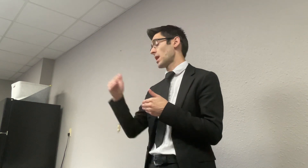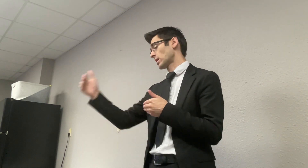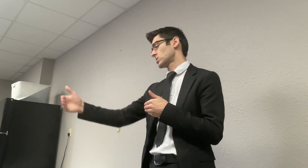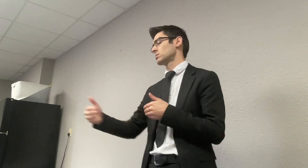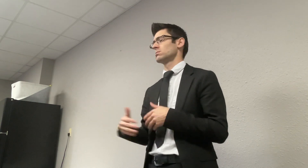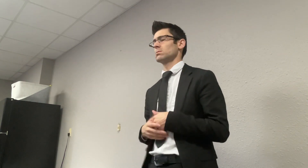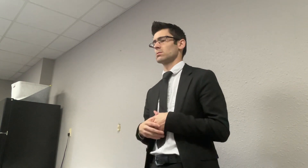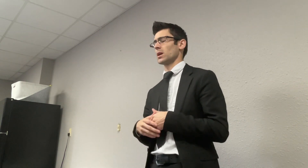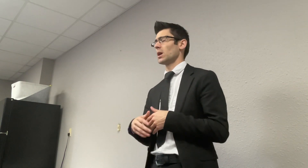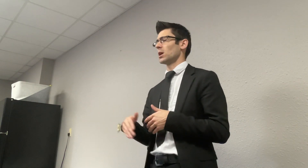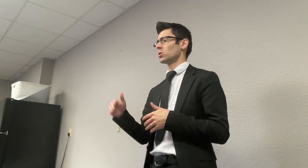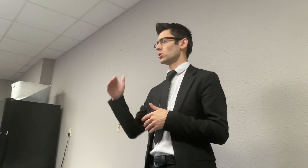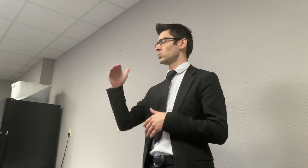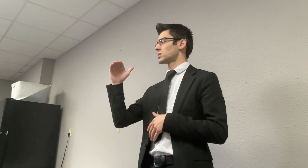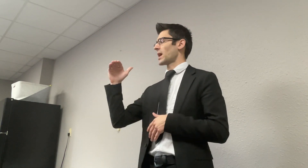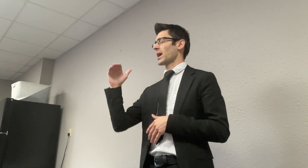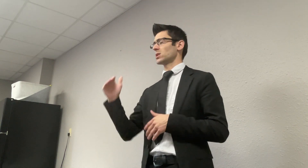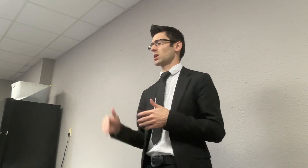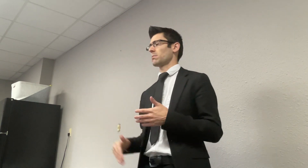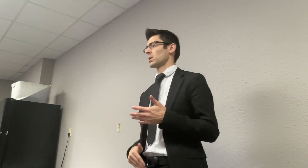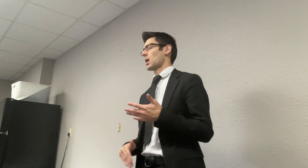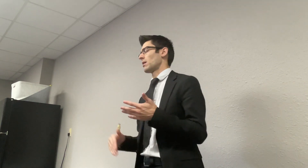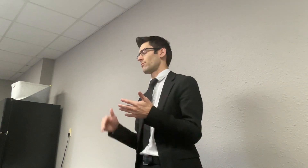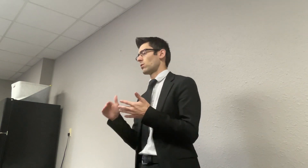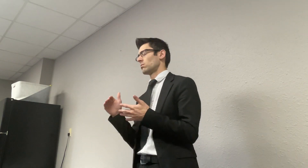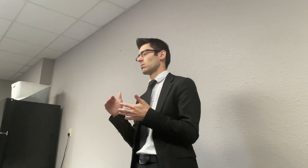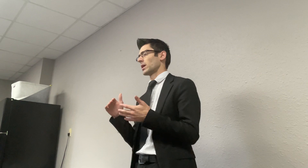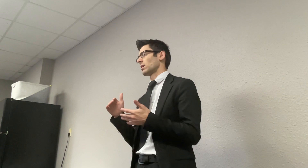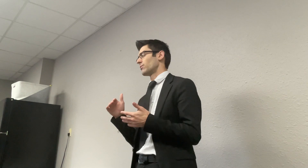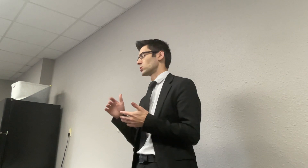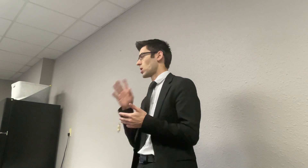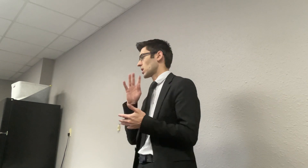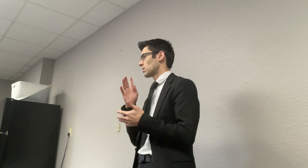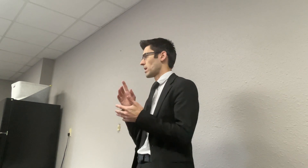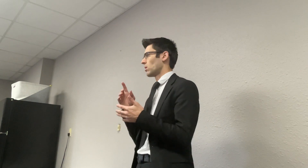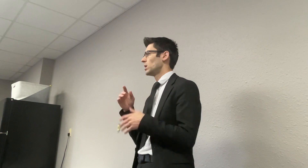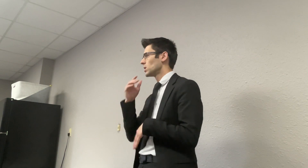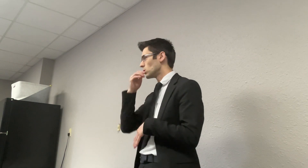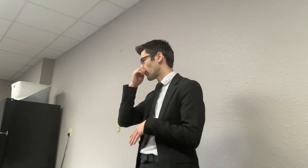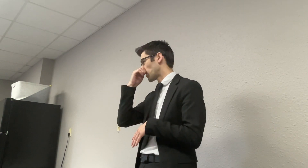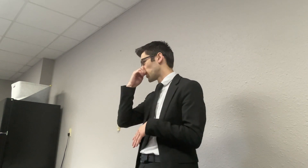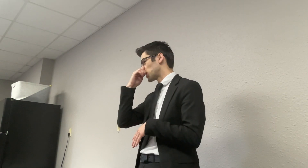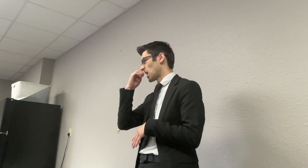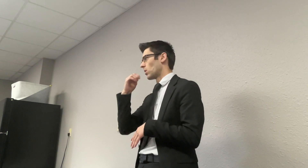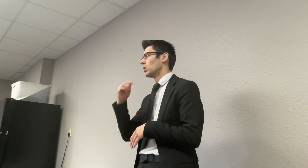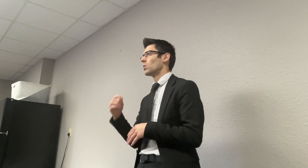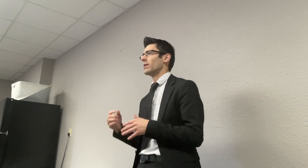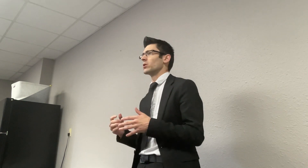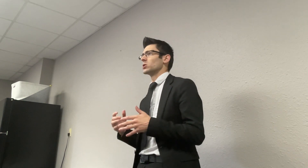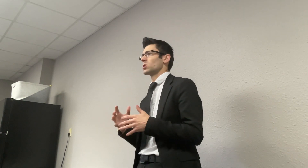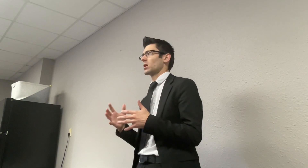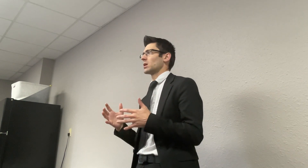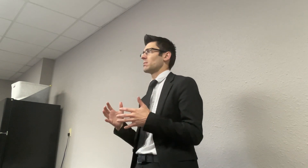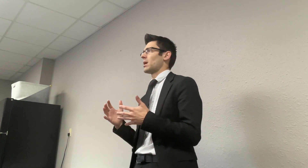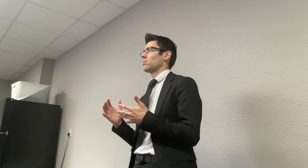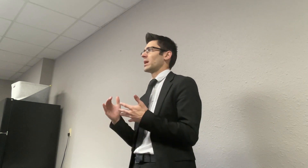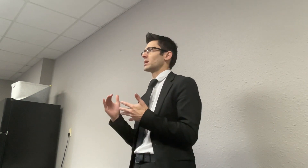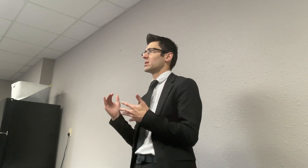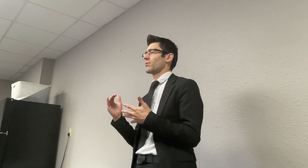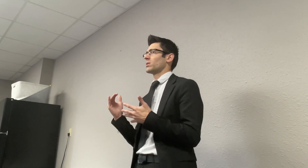Next. Okay. And you'll use that hand shape a lot for, like, if you're talking about, you'll figure this out whenever you're talking about like different things,